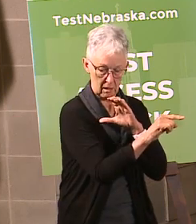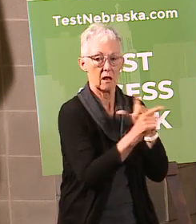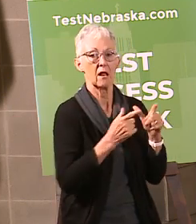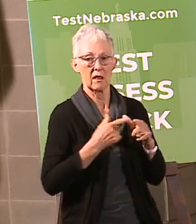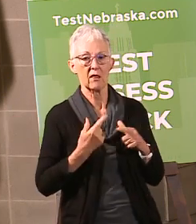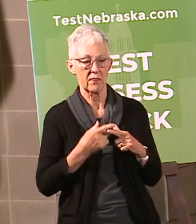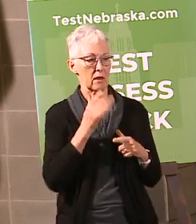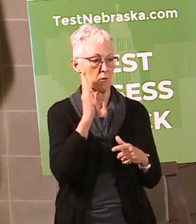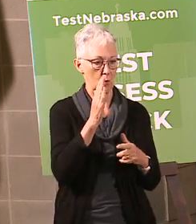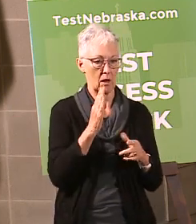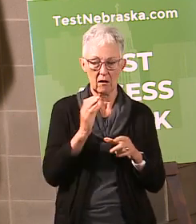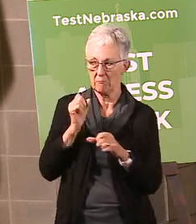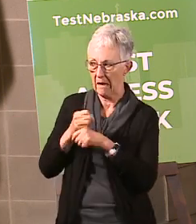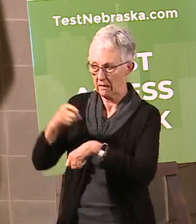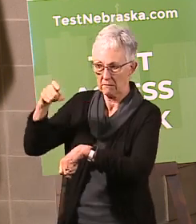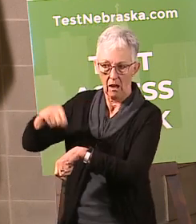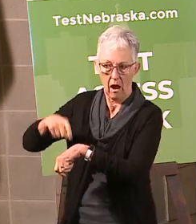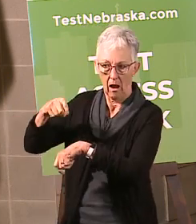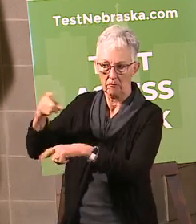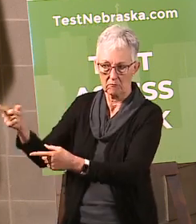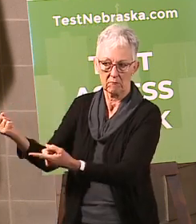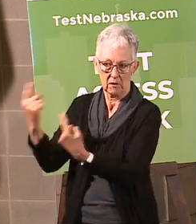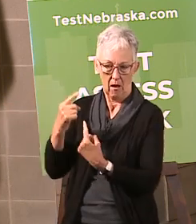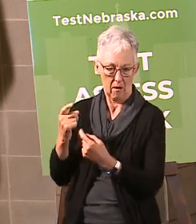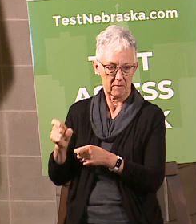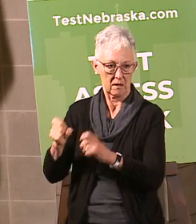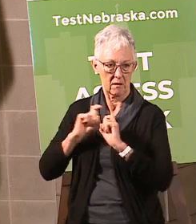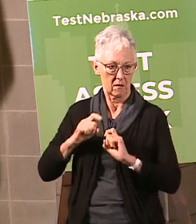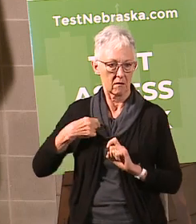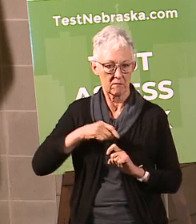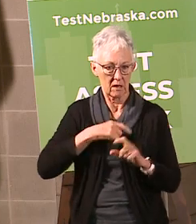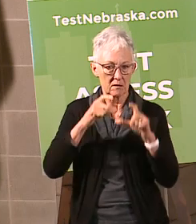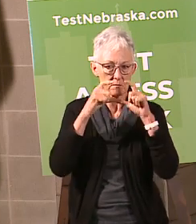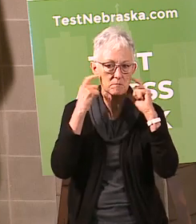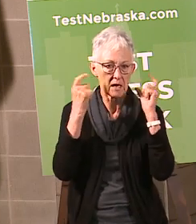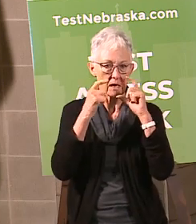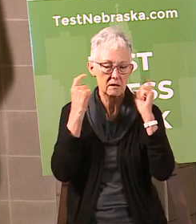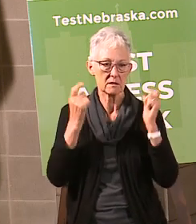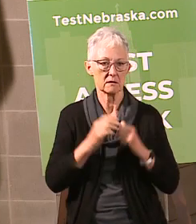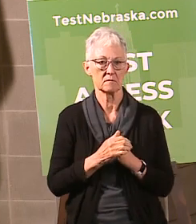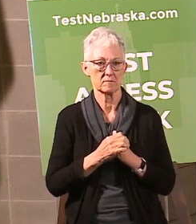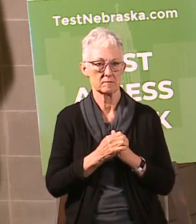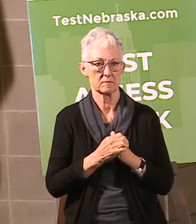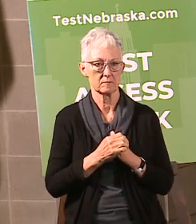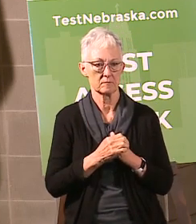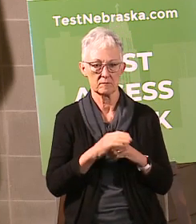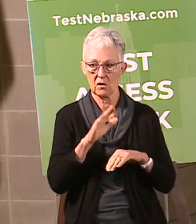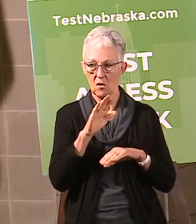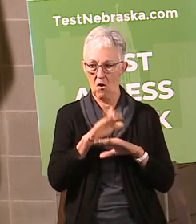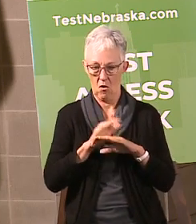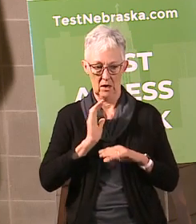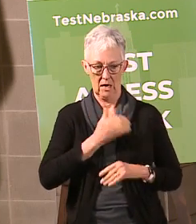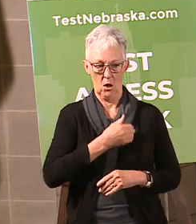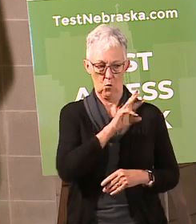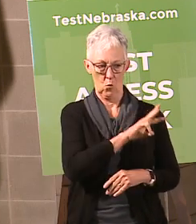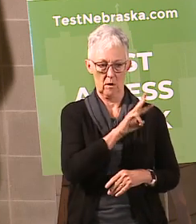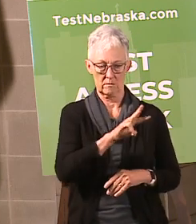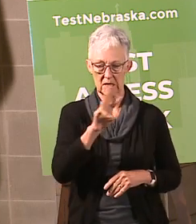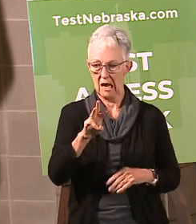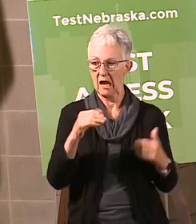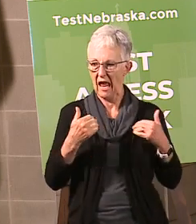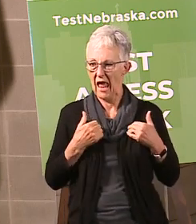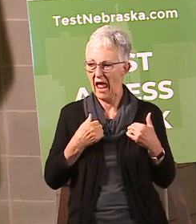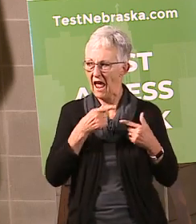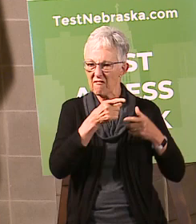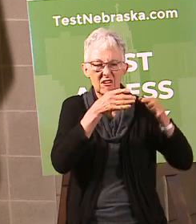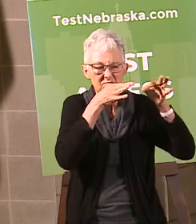we'll make those necessary arrangements. Also on the website, you can find tutorials on how to make the face masks. Again, and